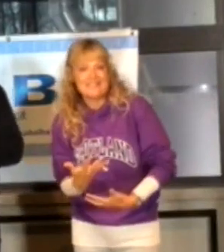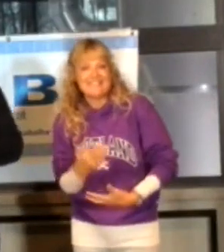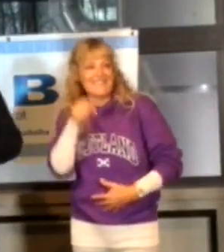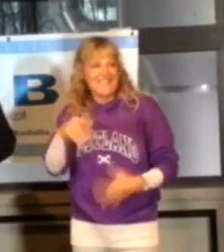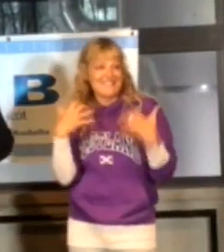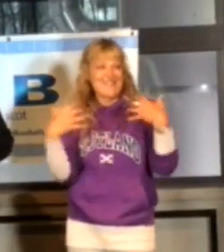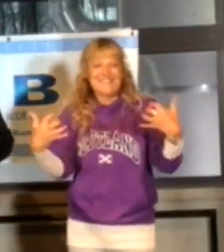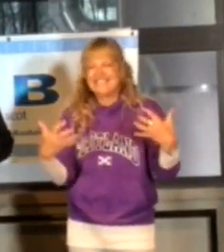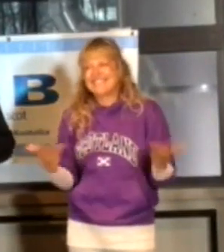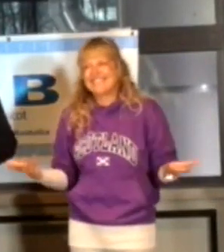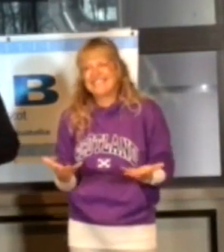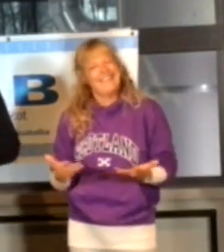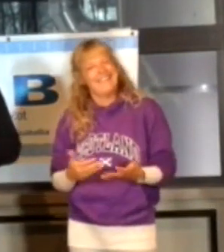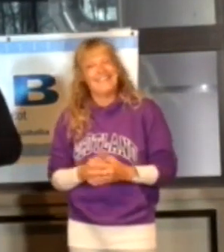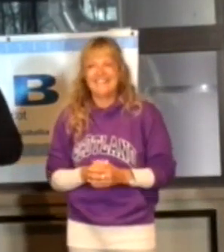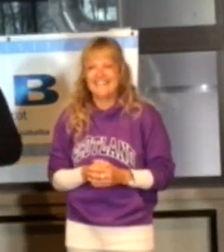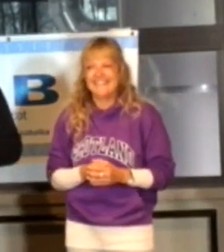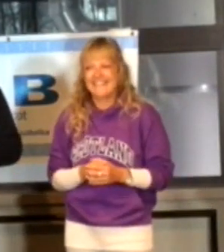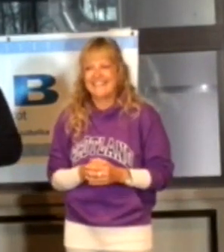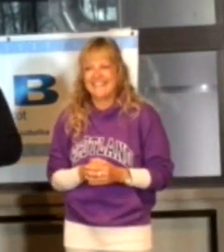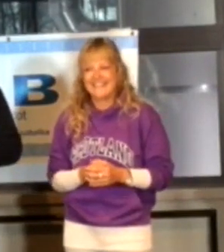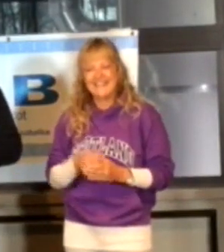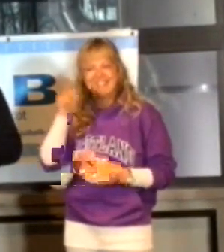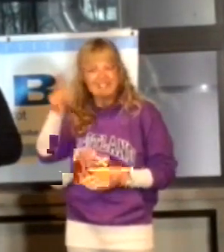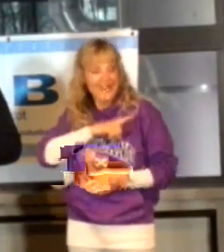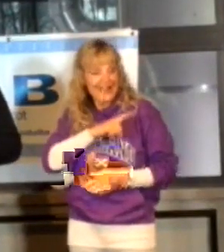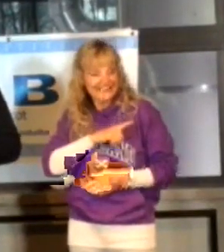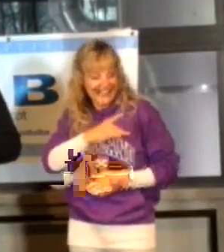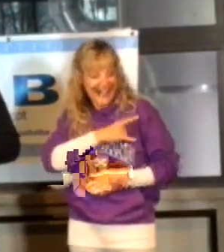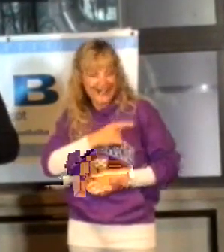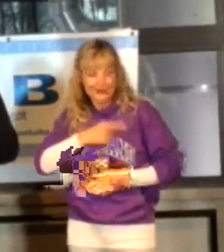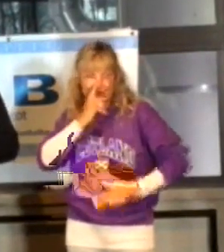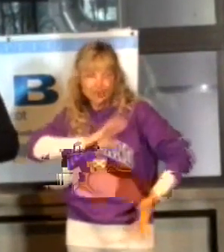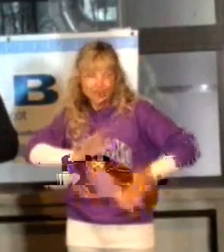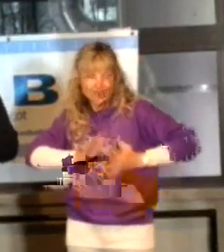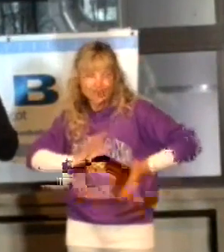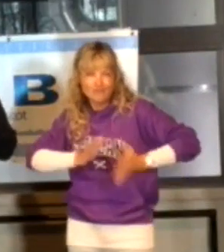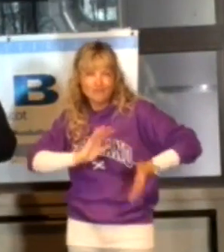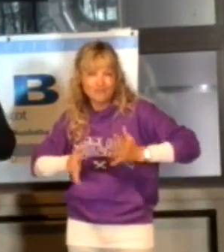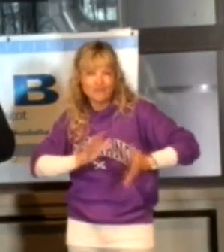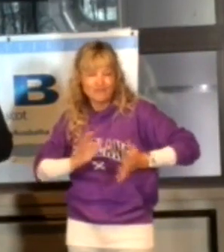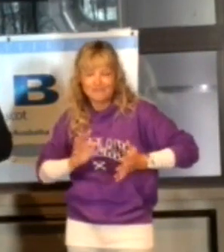here today, because she has performed an absolutely